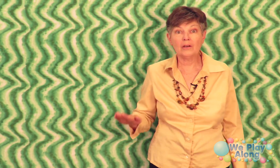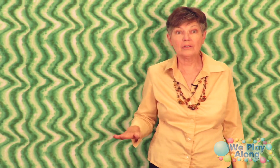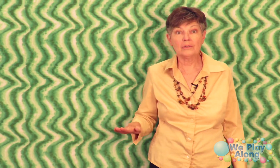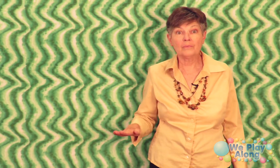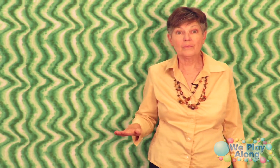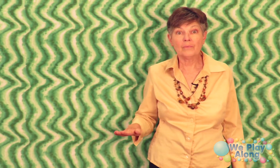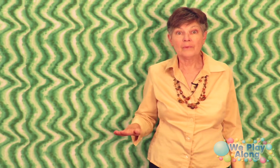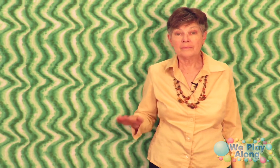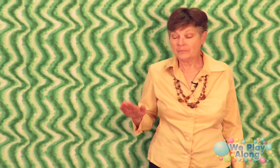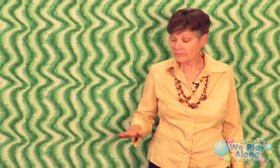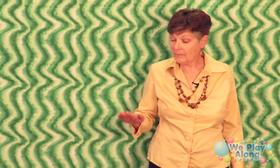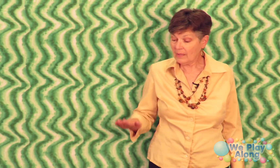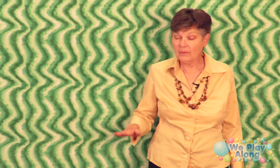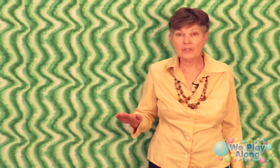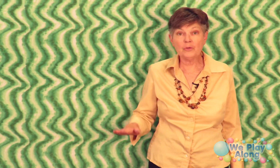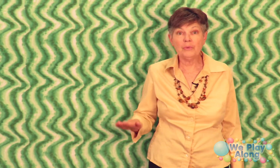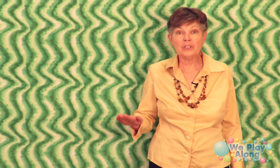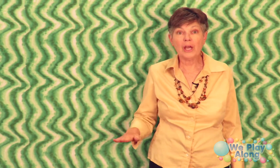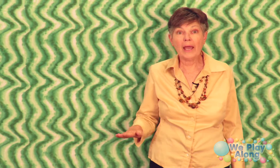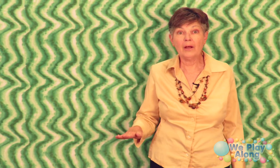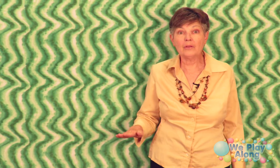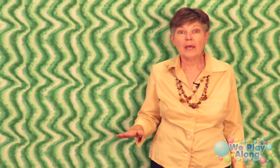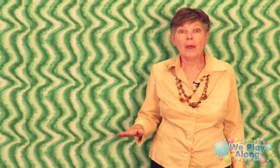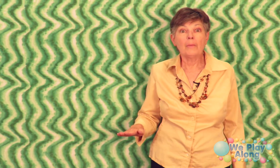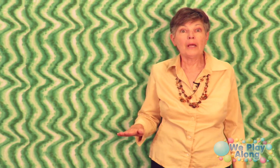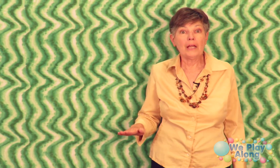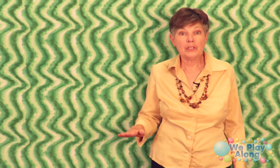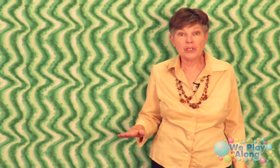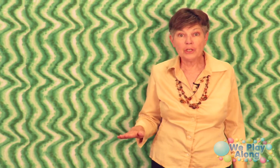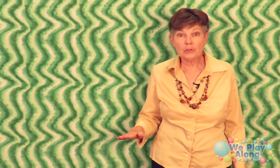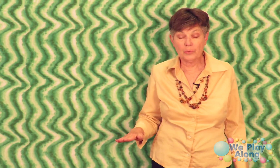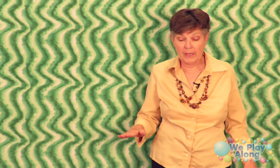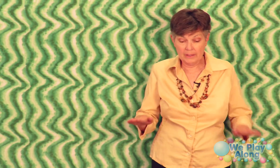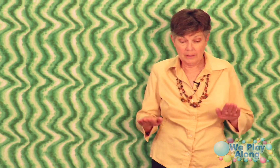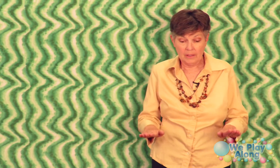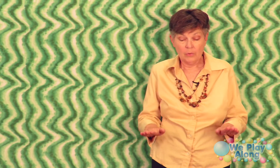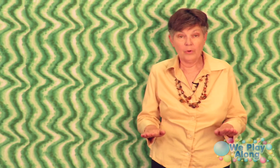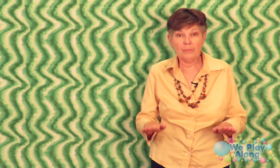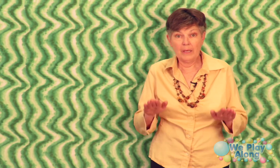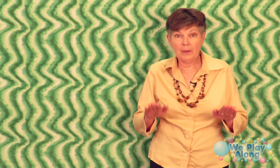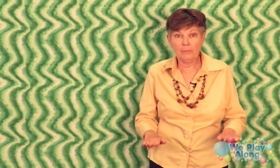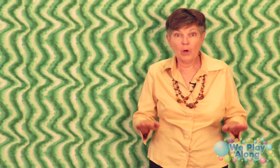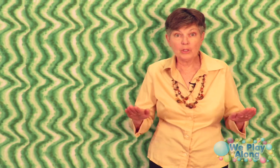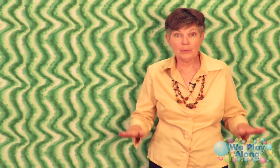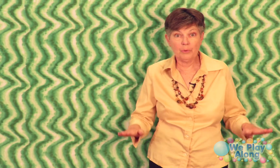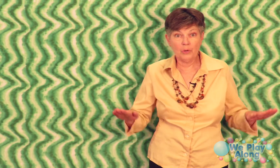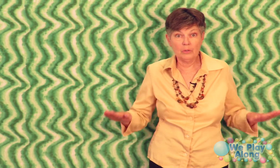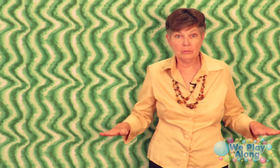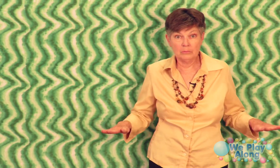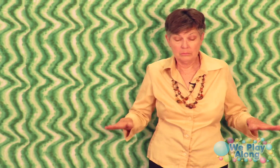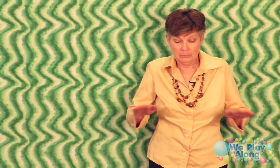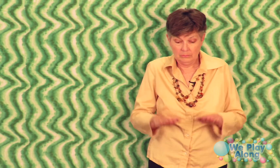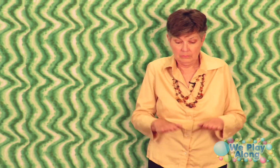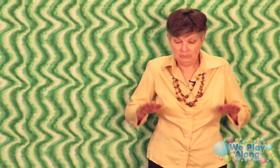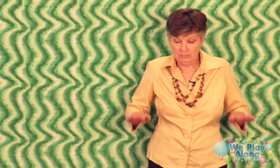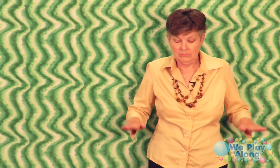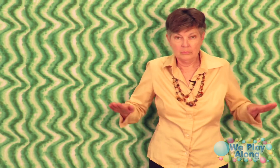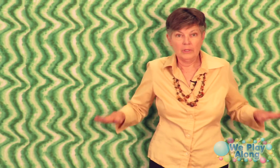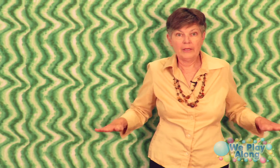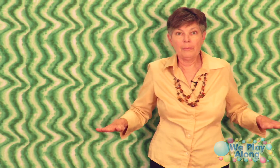child. This would be child, and children would be multiple, like you're